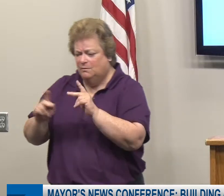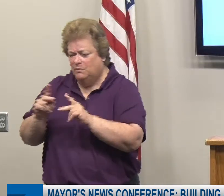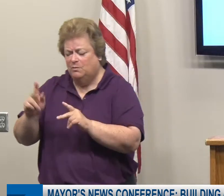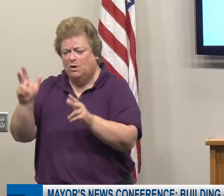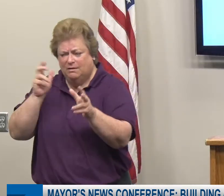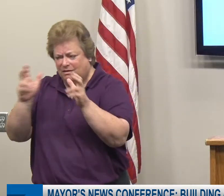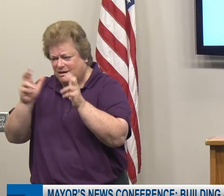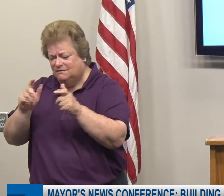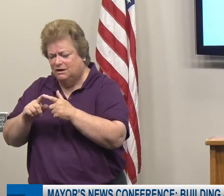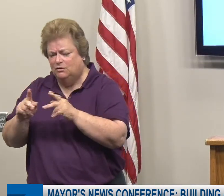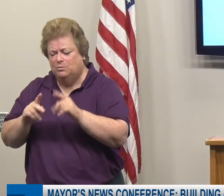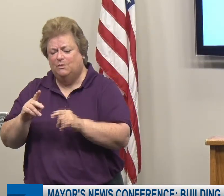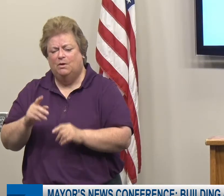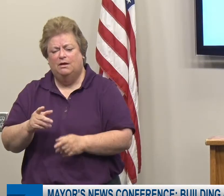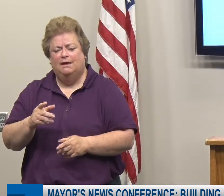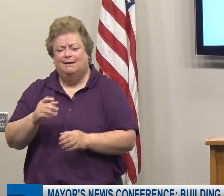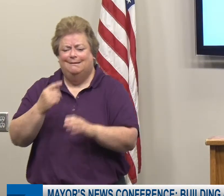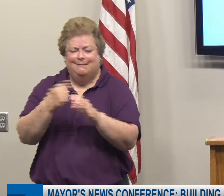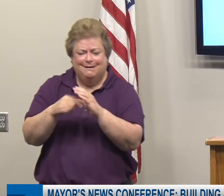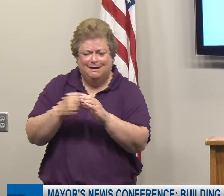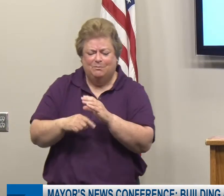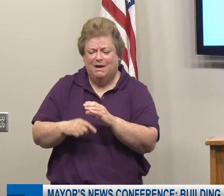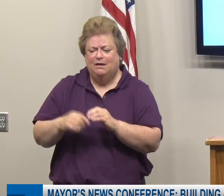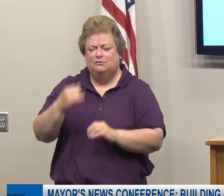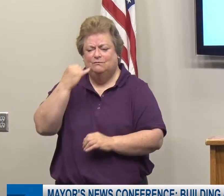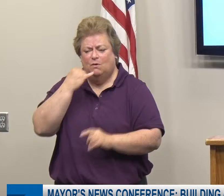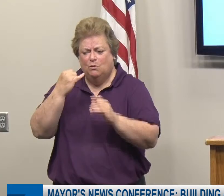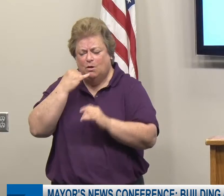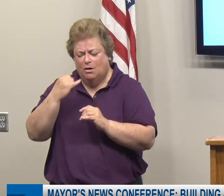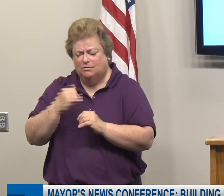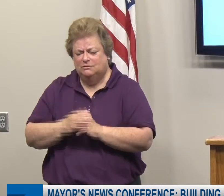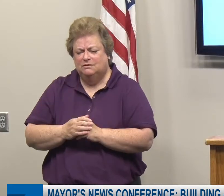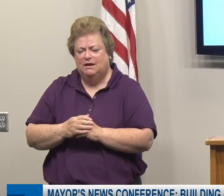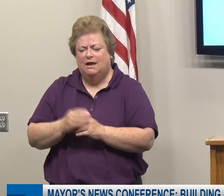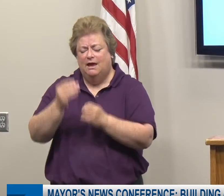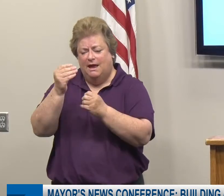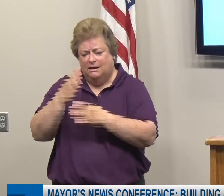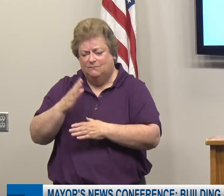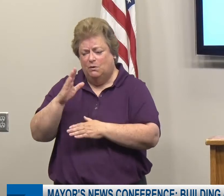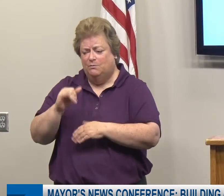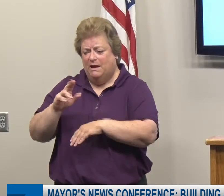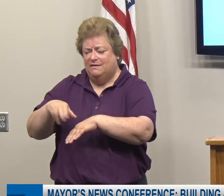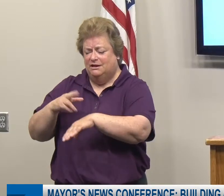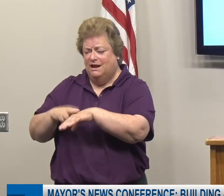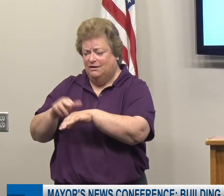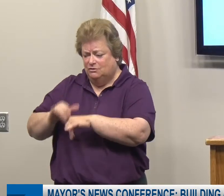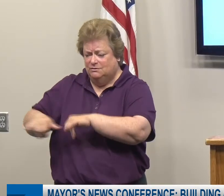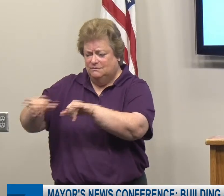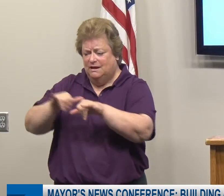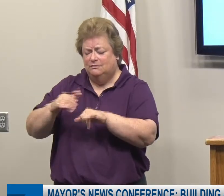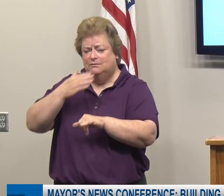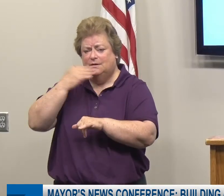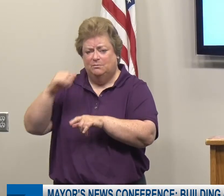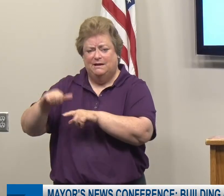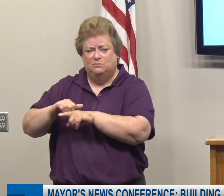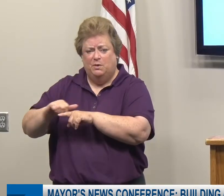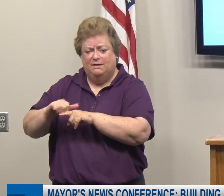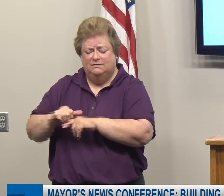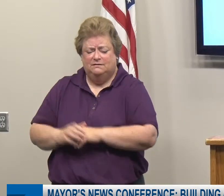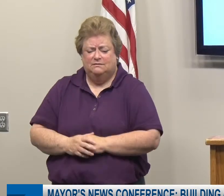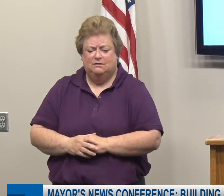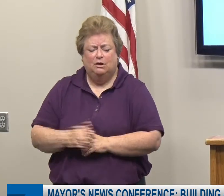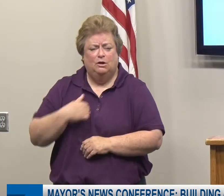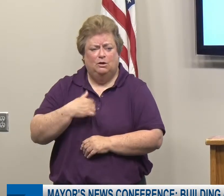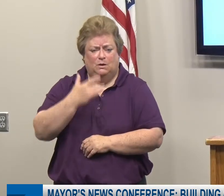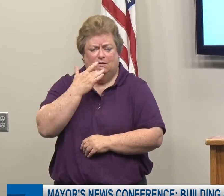well as hundreds of emails and phone calls, and are informed by national standards and best practices. We are